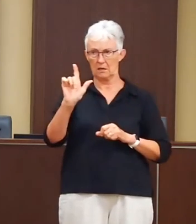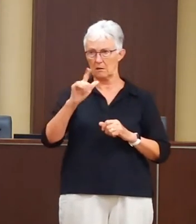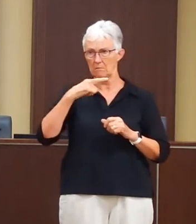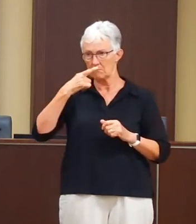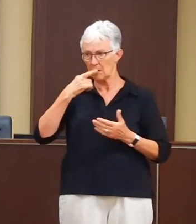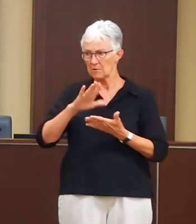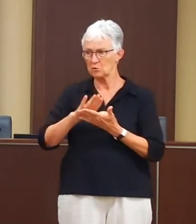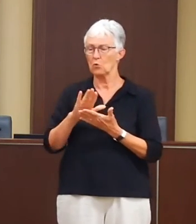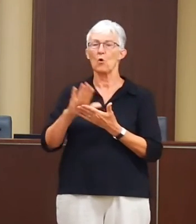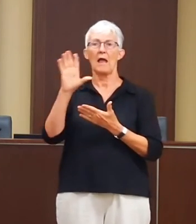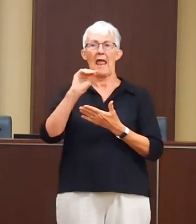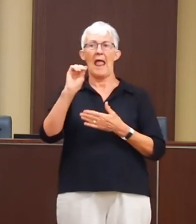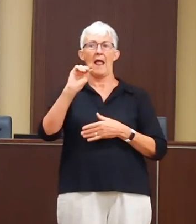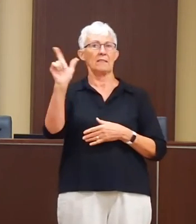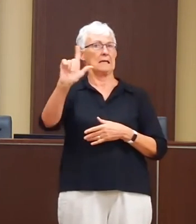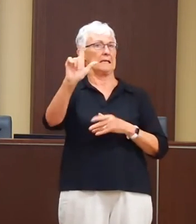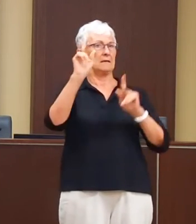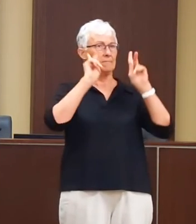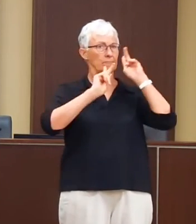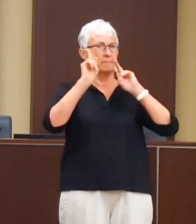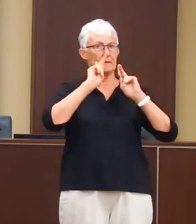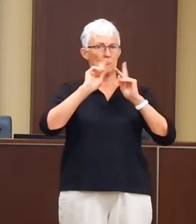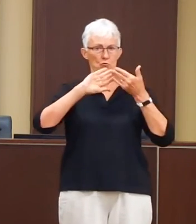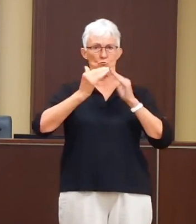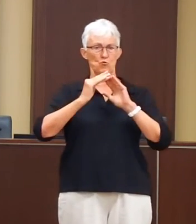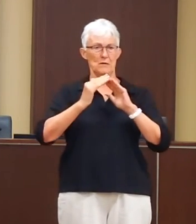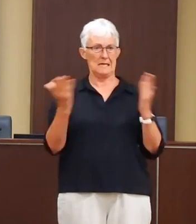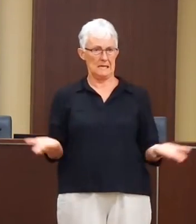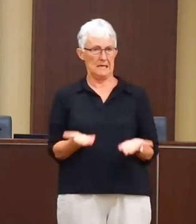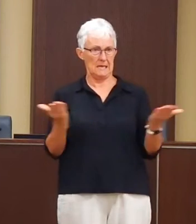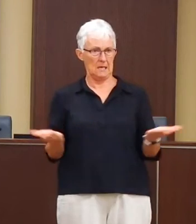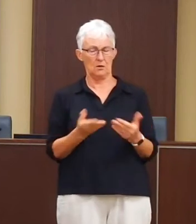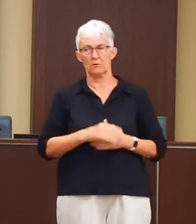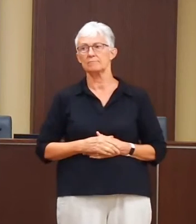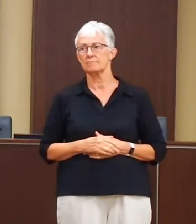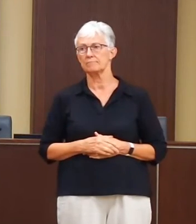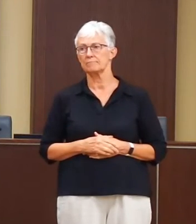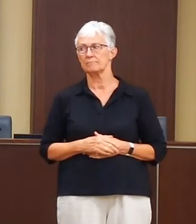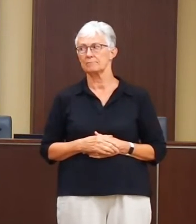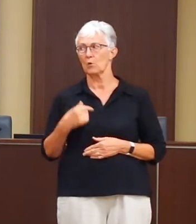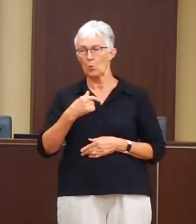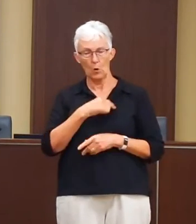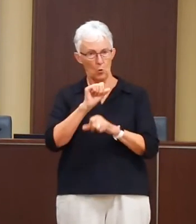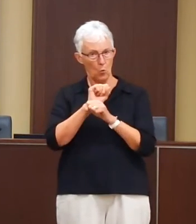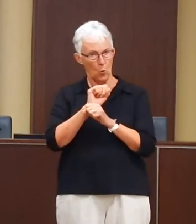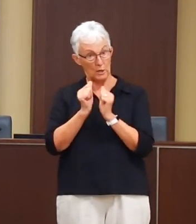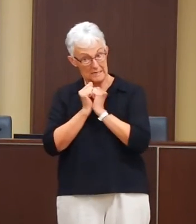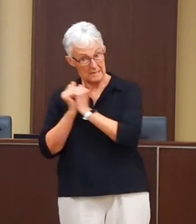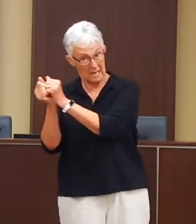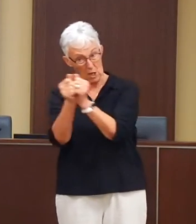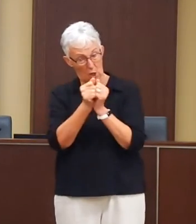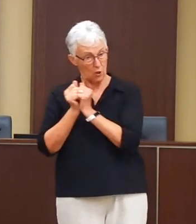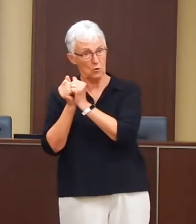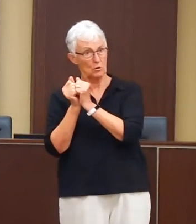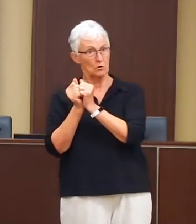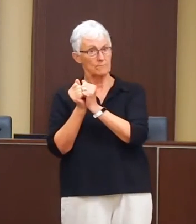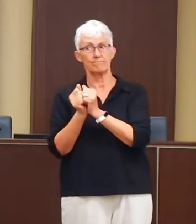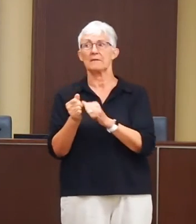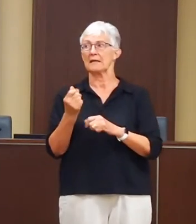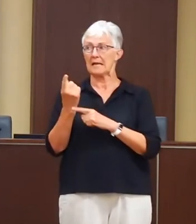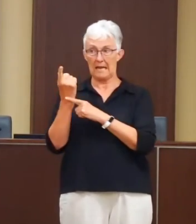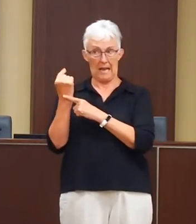we did it together. And you know, we always take gratification in the fact that we opened up our schools last year on time.